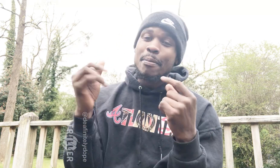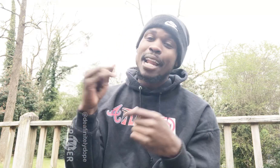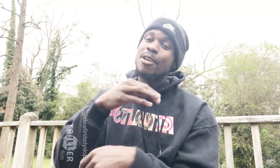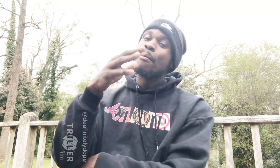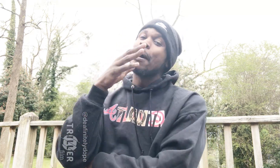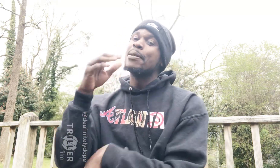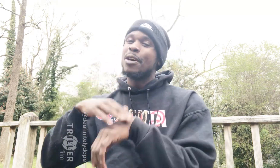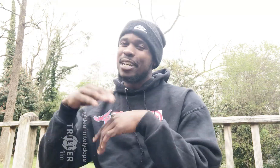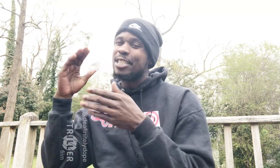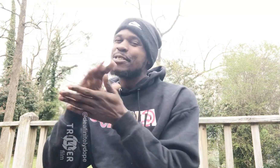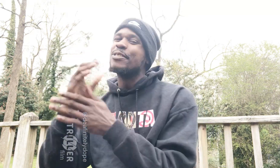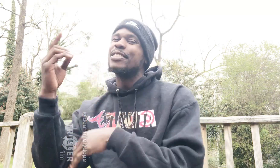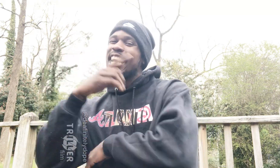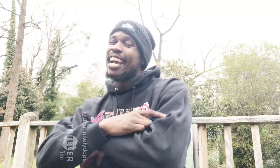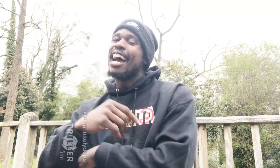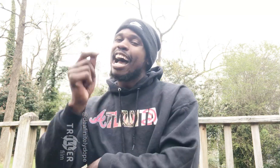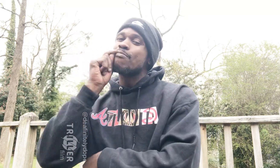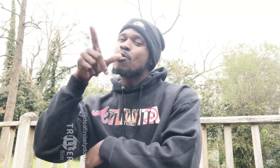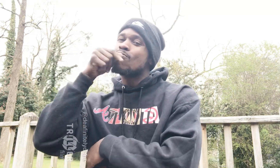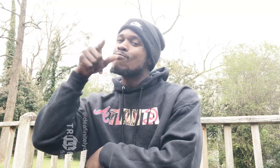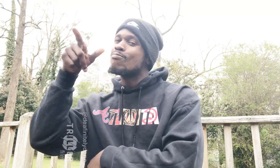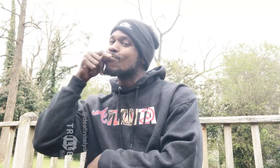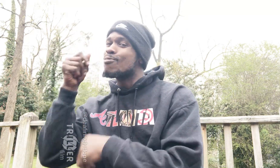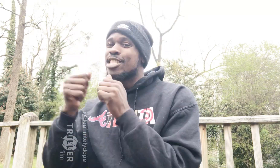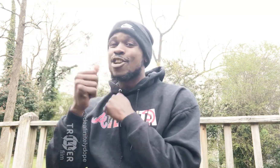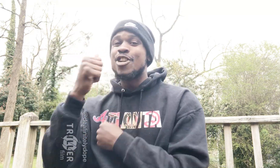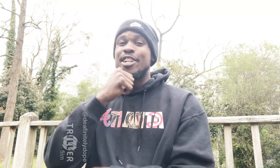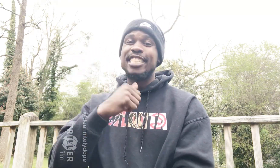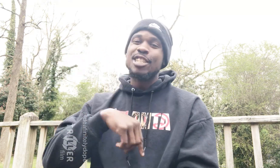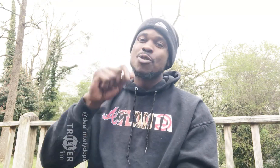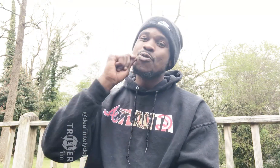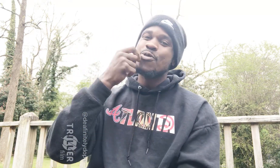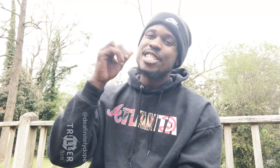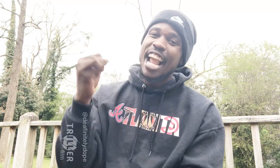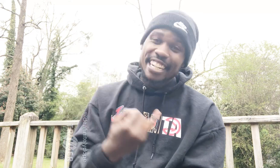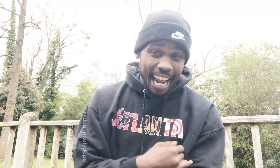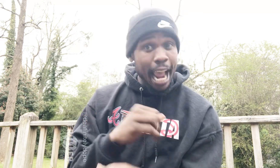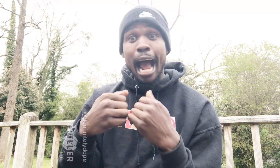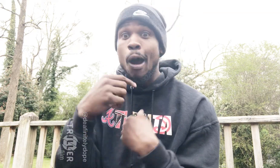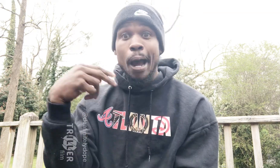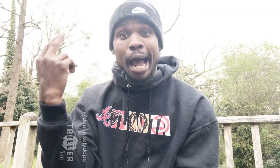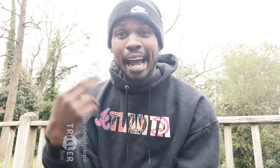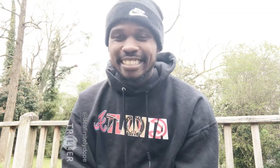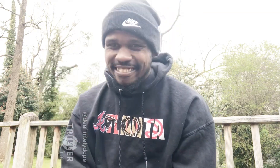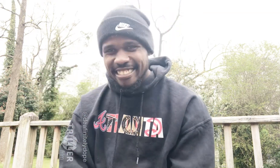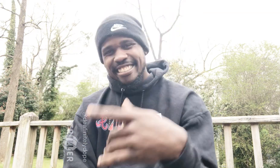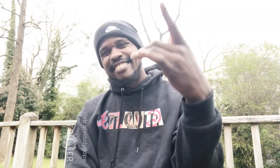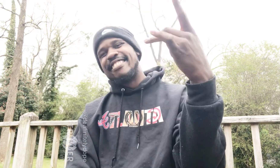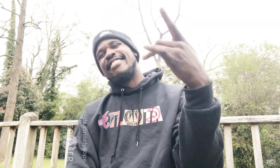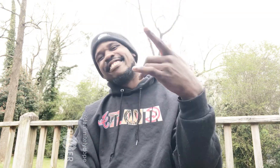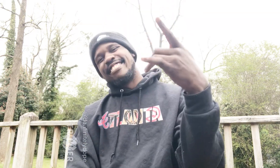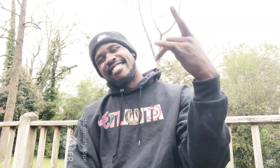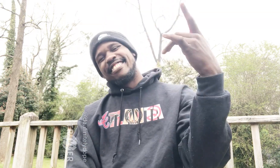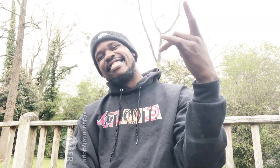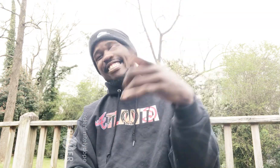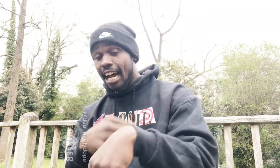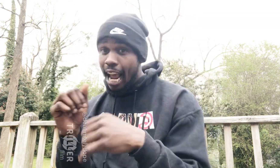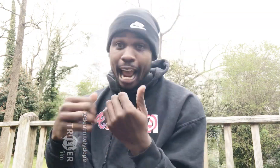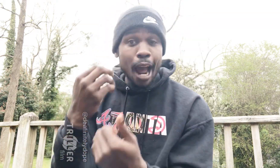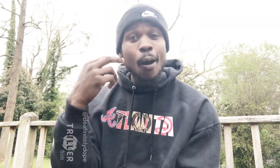your mommy. On a school day, I smoke two L's with your girl, this is Cool J. Hey, how high? Yeah. Hey, hey, how